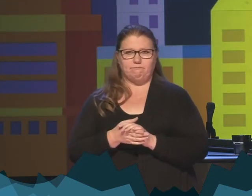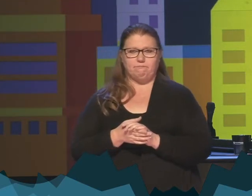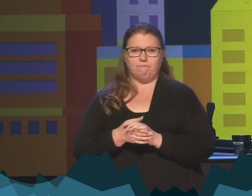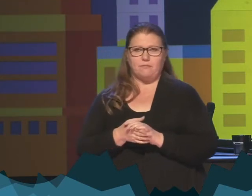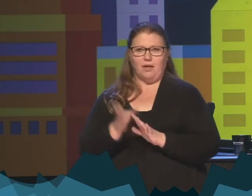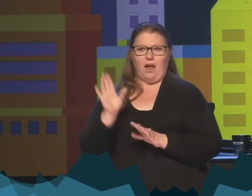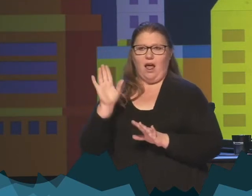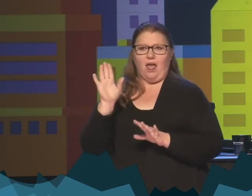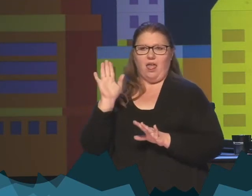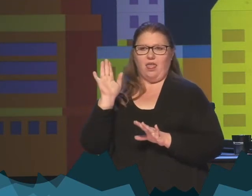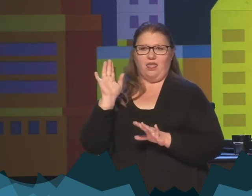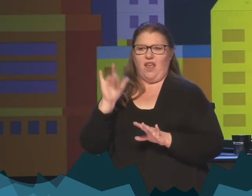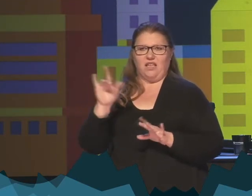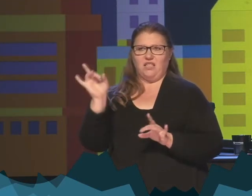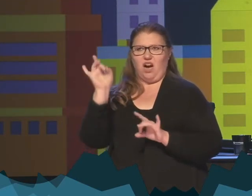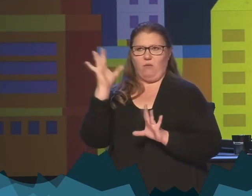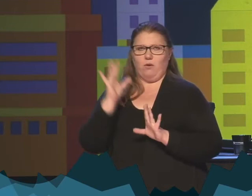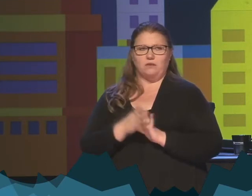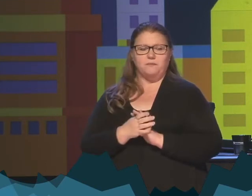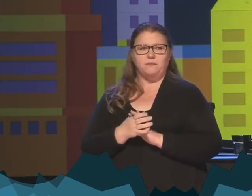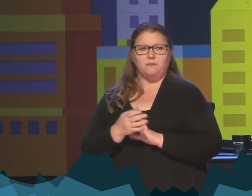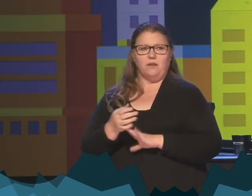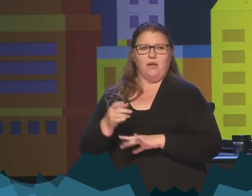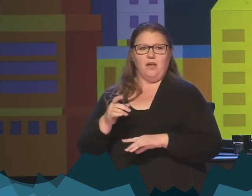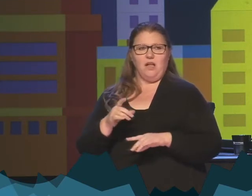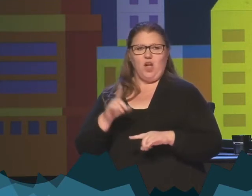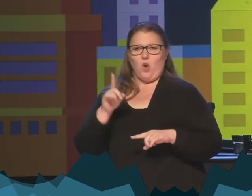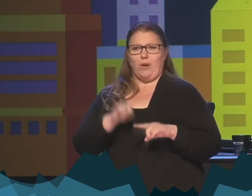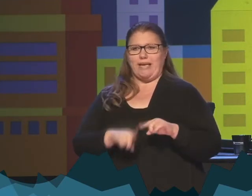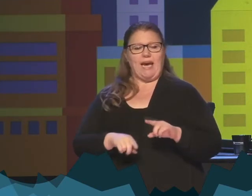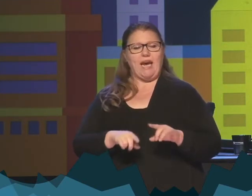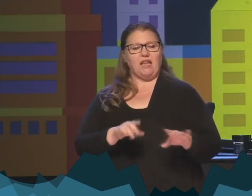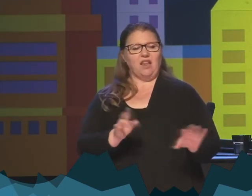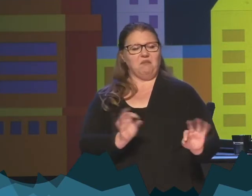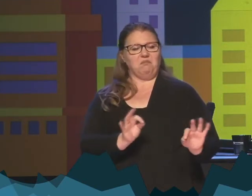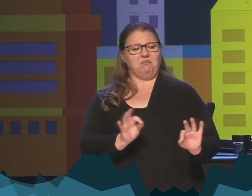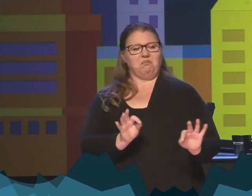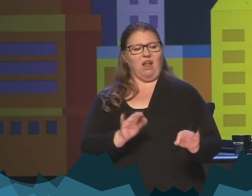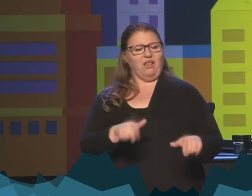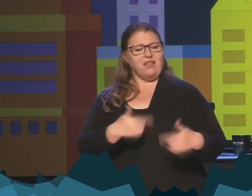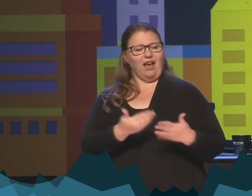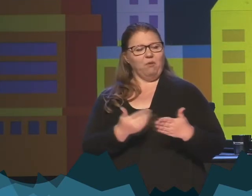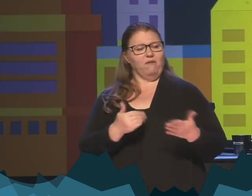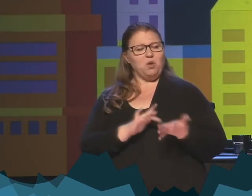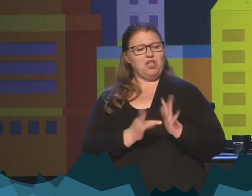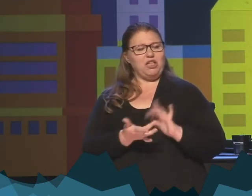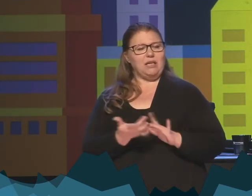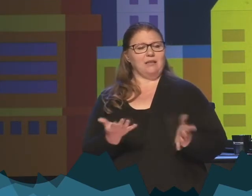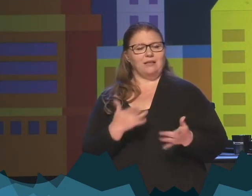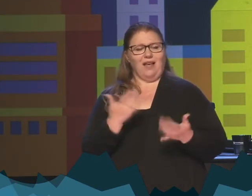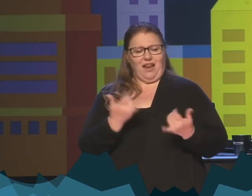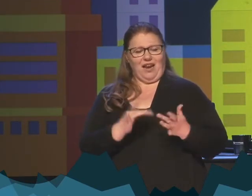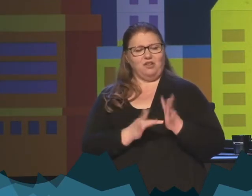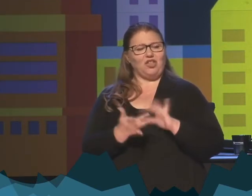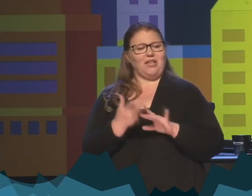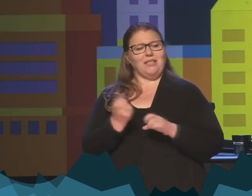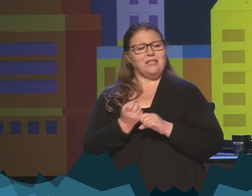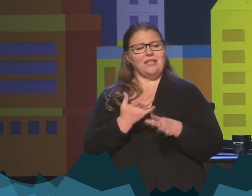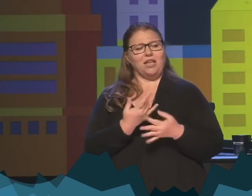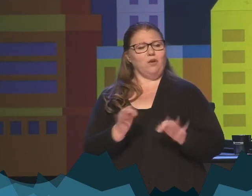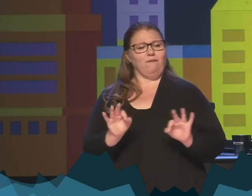I think that's toxic. We can't downplay it and say, oh, that was just life before Jesus. Now Jesus has set you